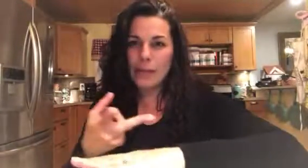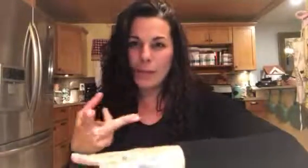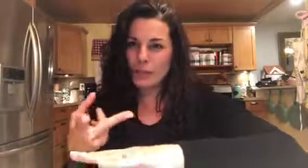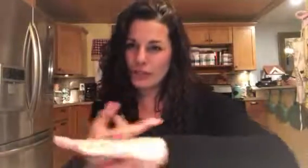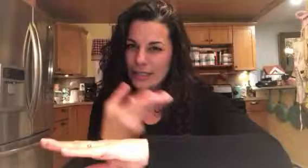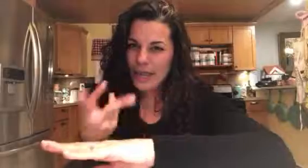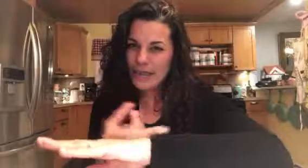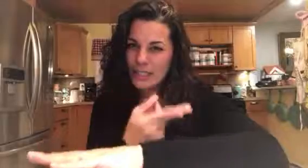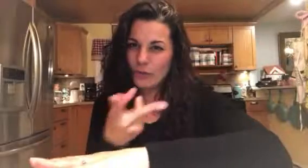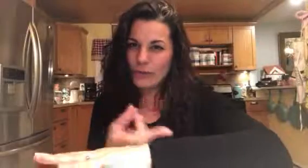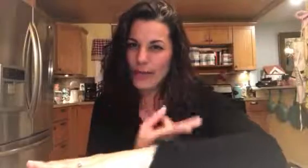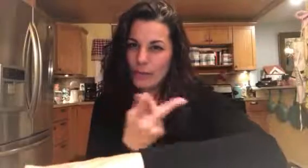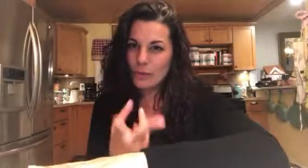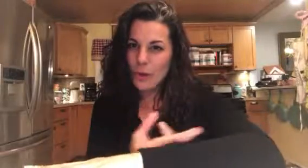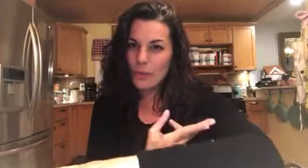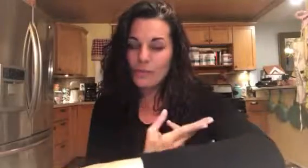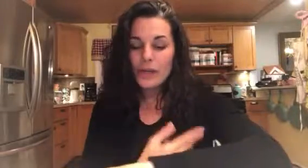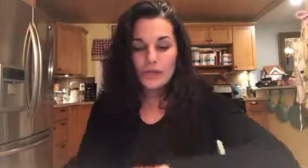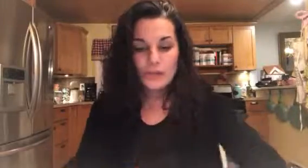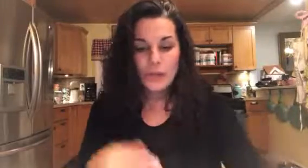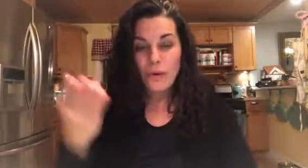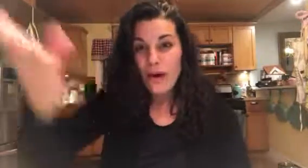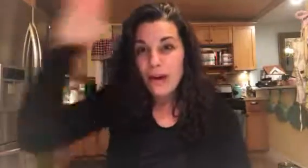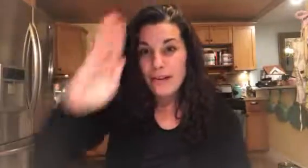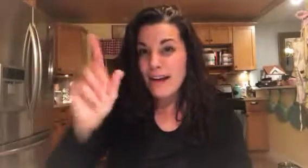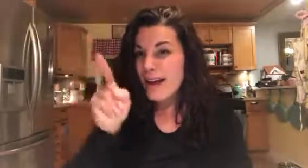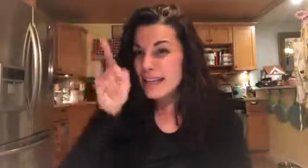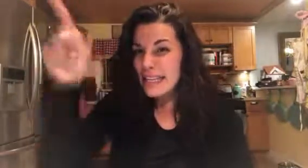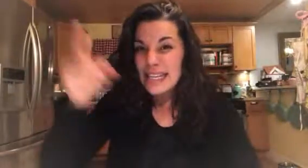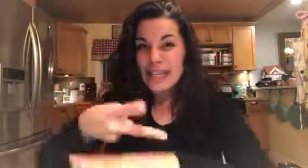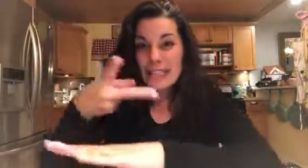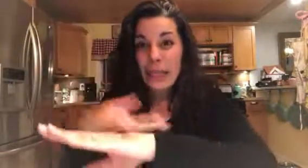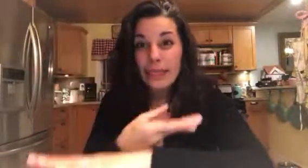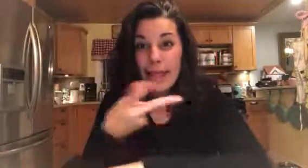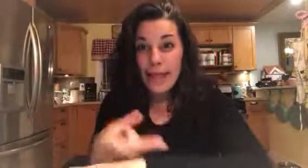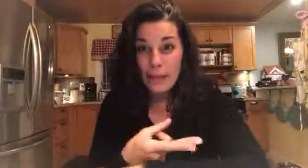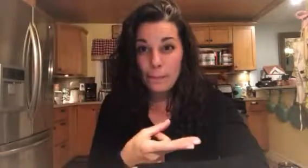people just sign this for lamb as well. So our God, he's the lamb